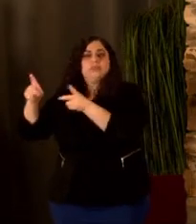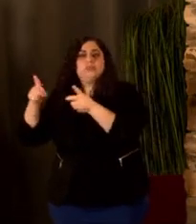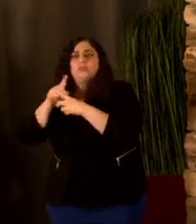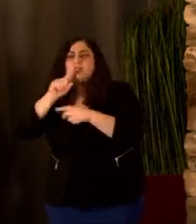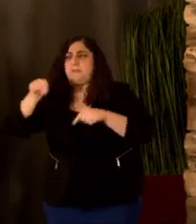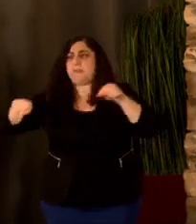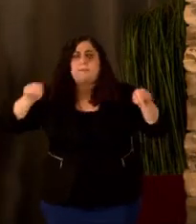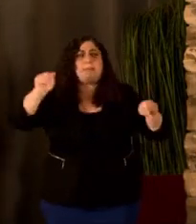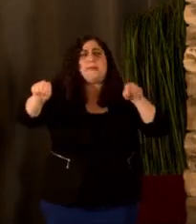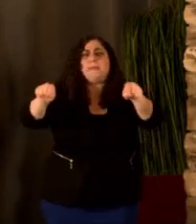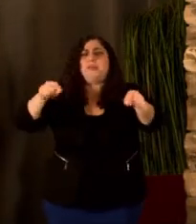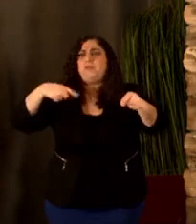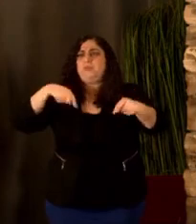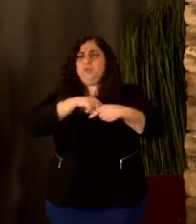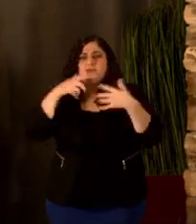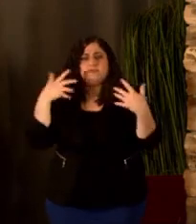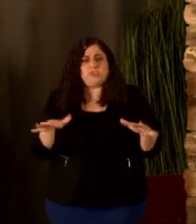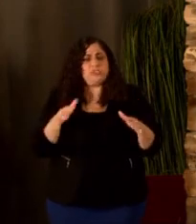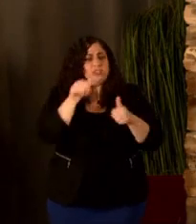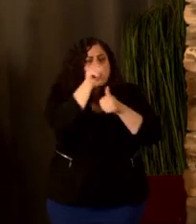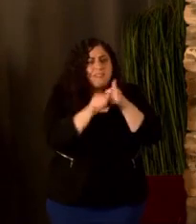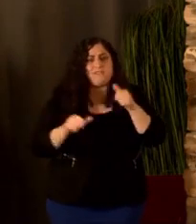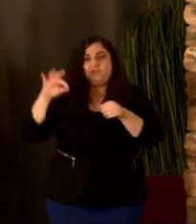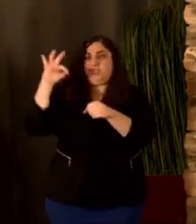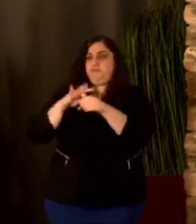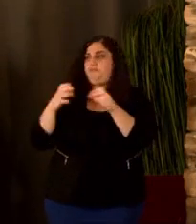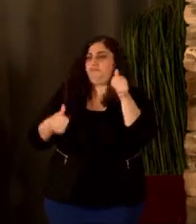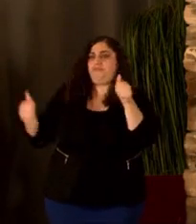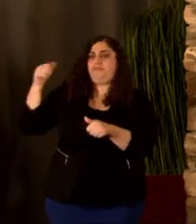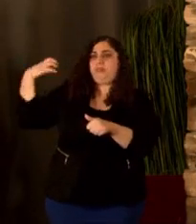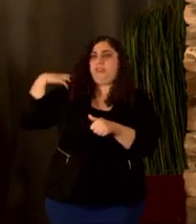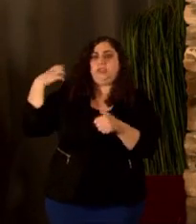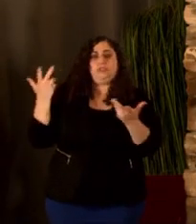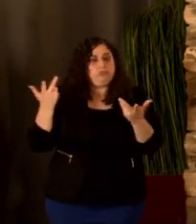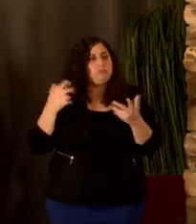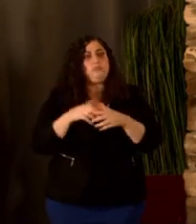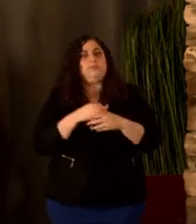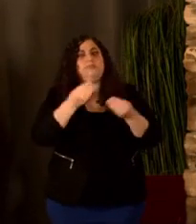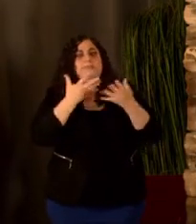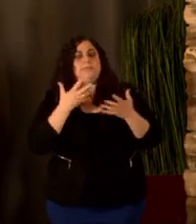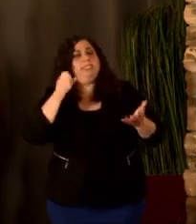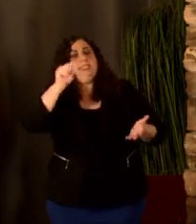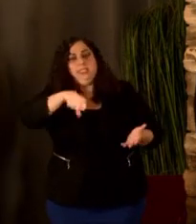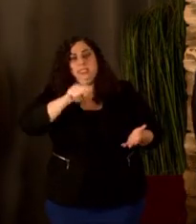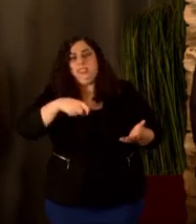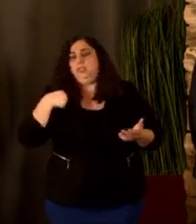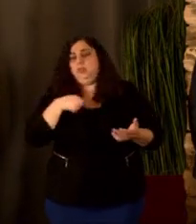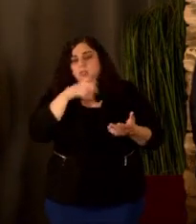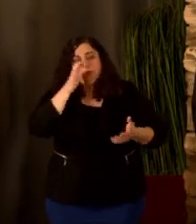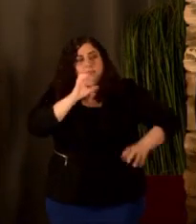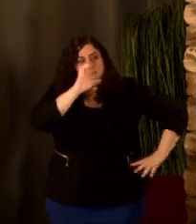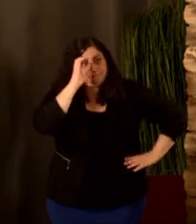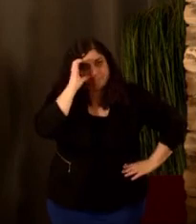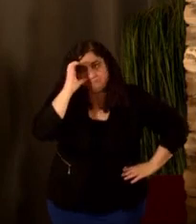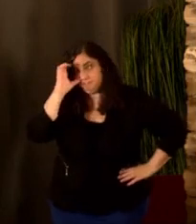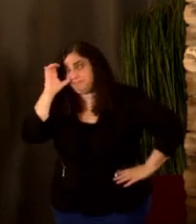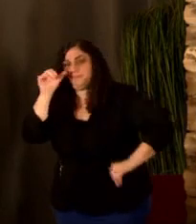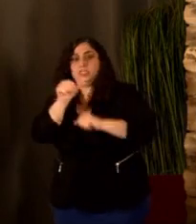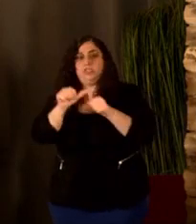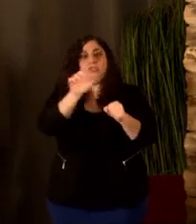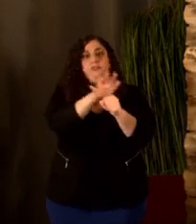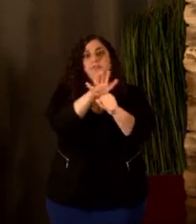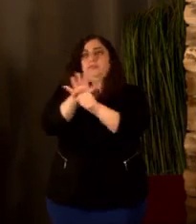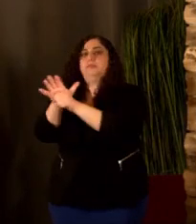elected official to be willing to summon that same ability to say we're going to do it responsibly. We're going to listen to the community, but we have